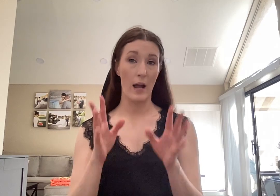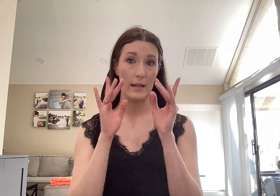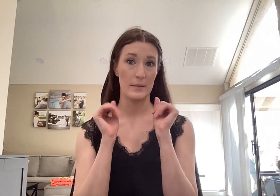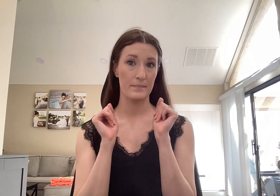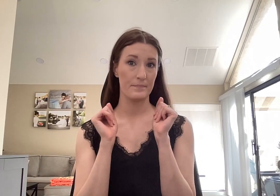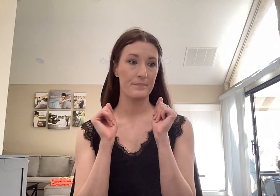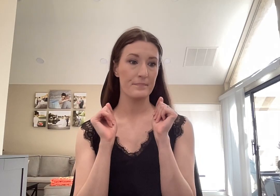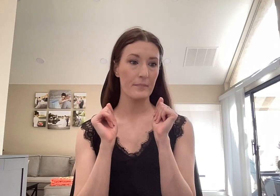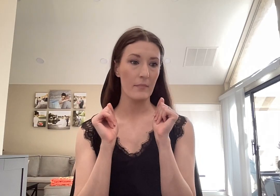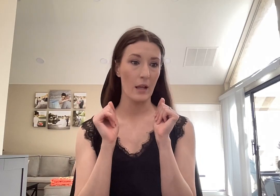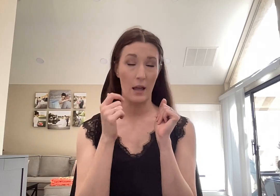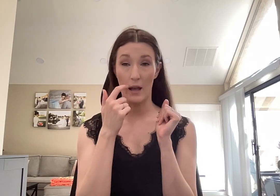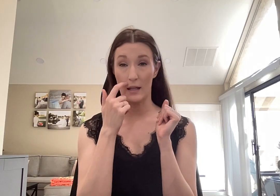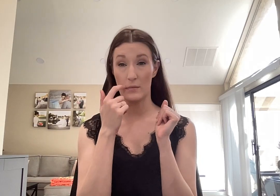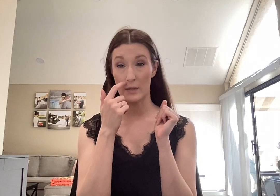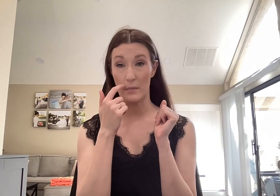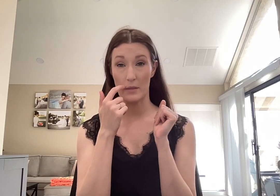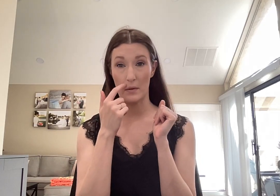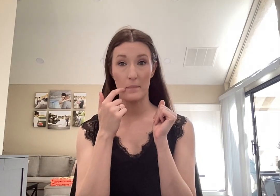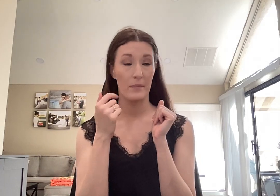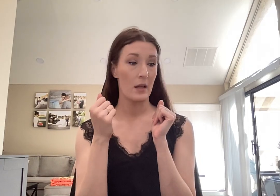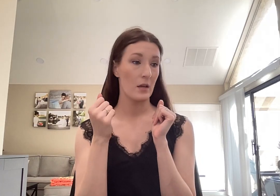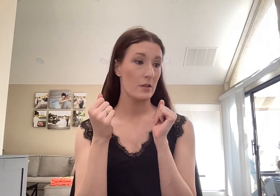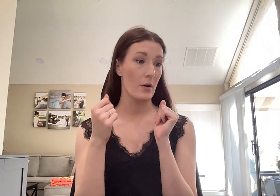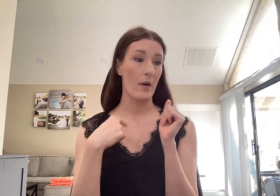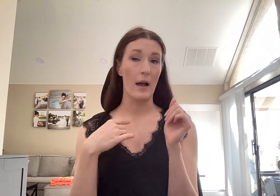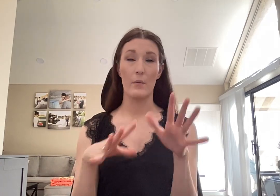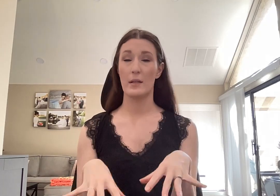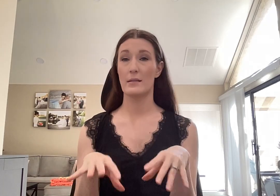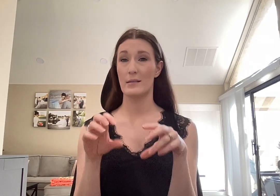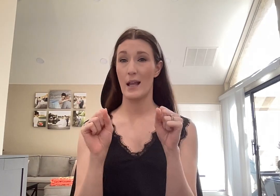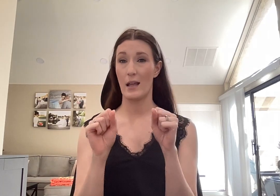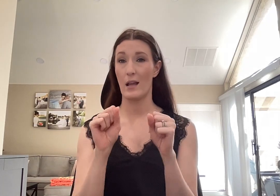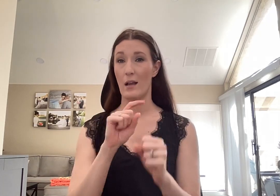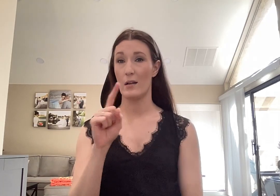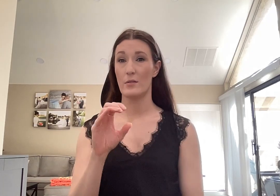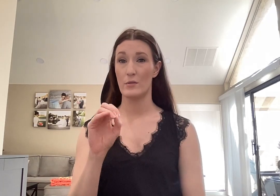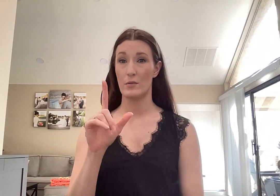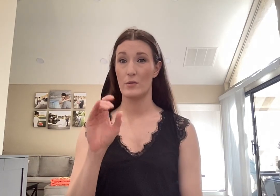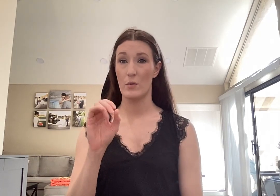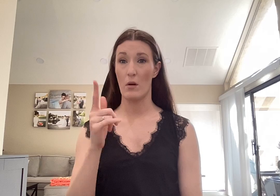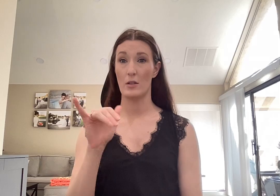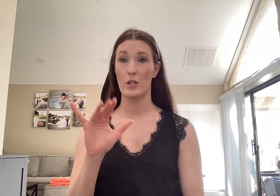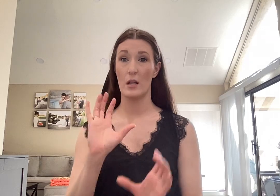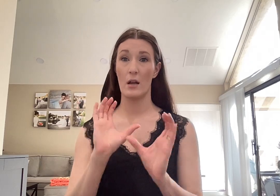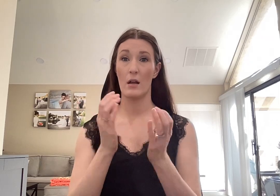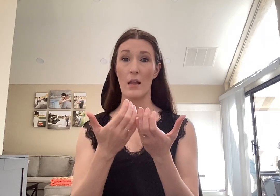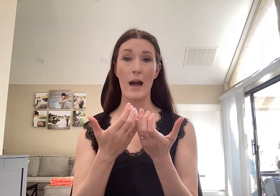eyes. Okay, at least one type of squid. So I was taking a zoology